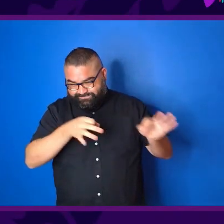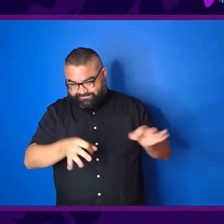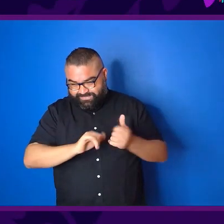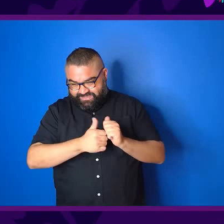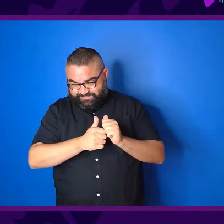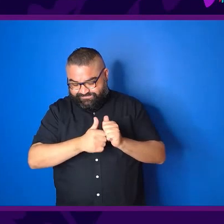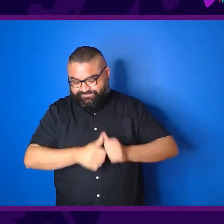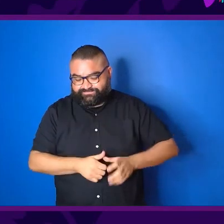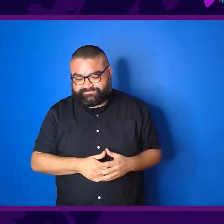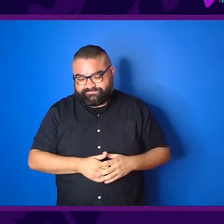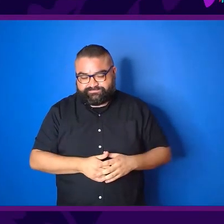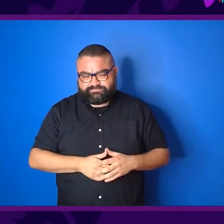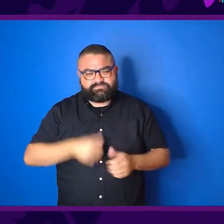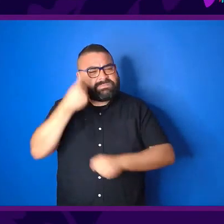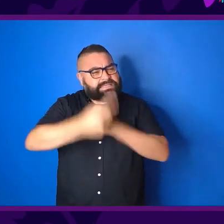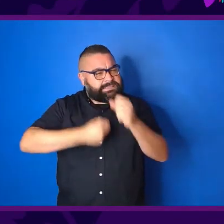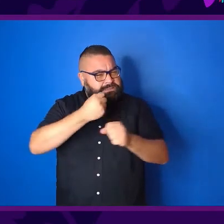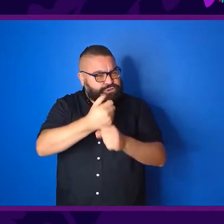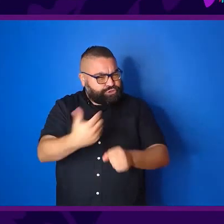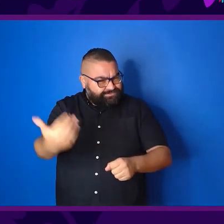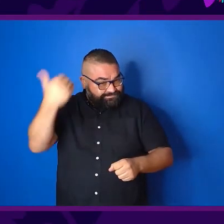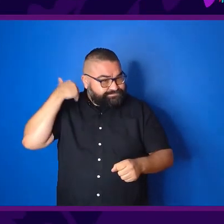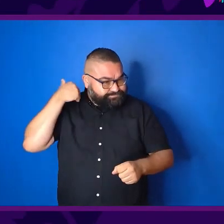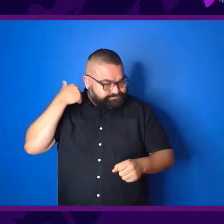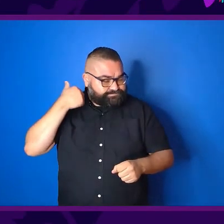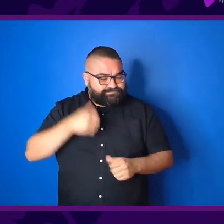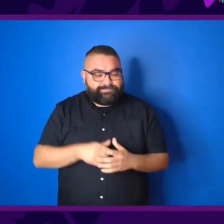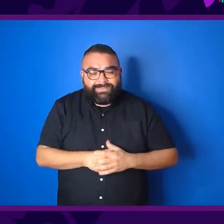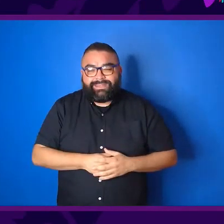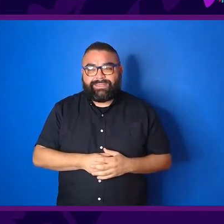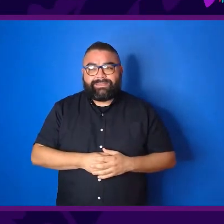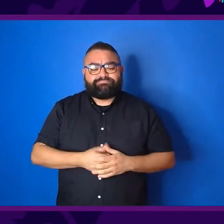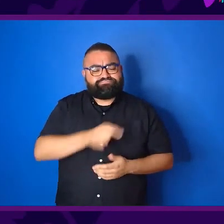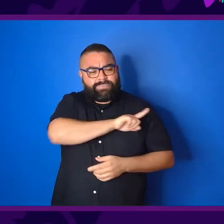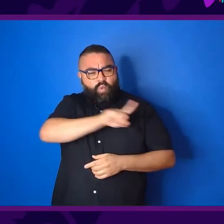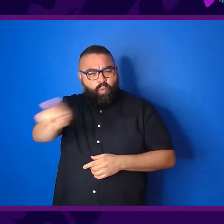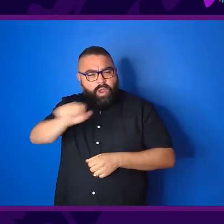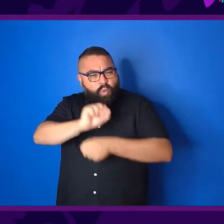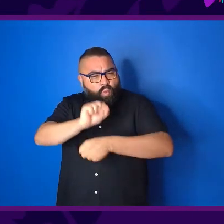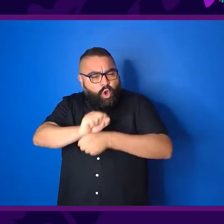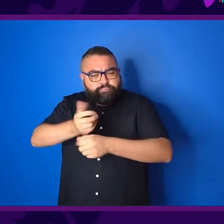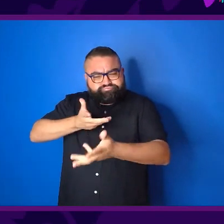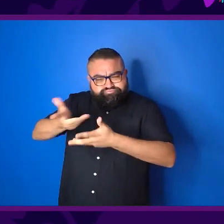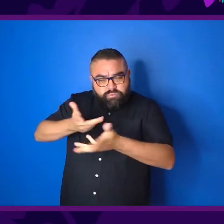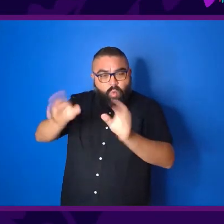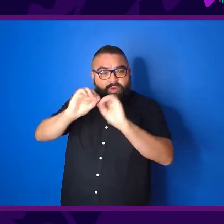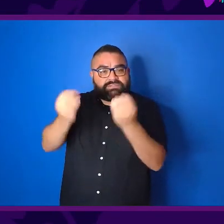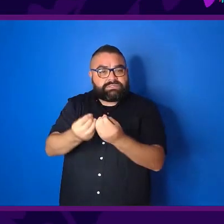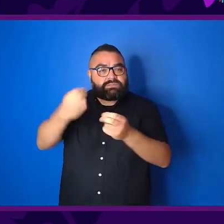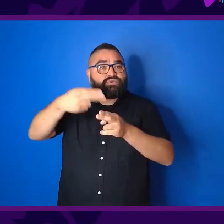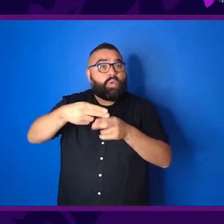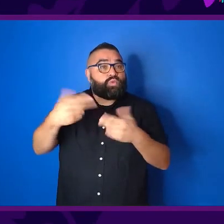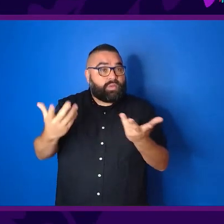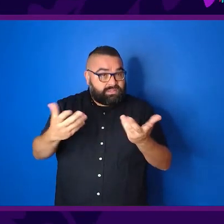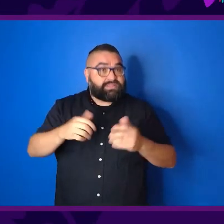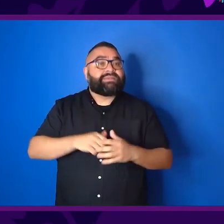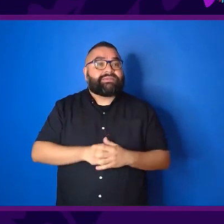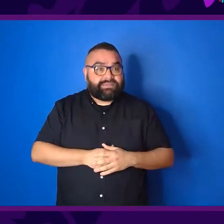year ago, I went to you and said, I'm doing some work with an organization called Us Against Alzheimer's, and